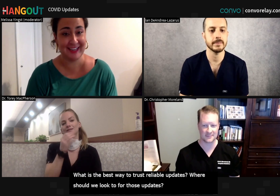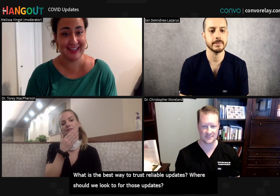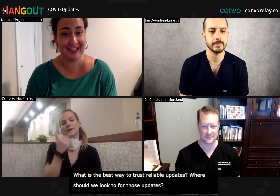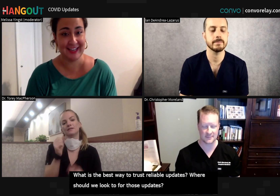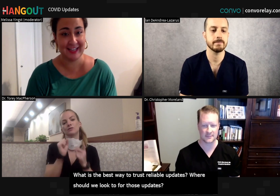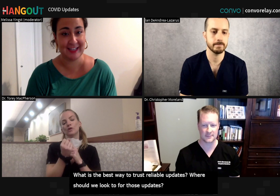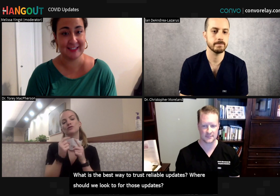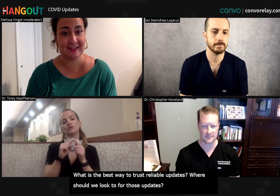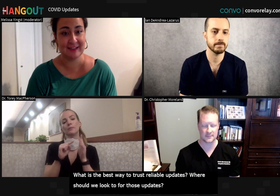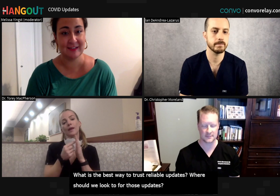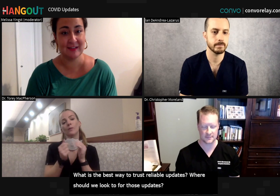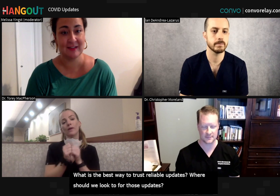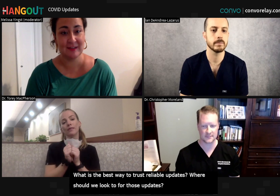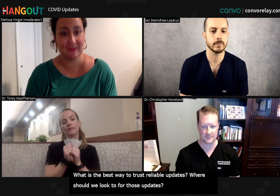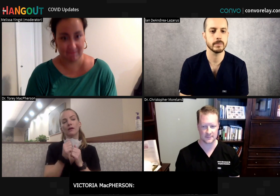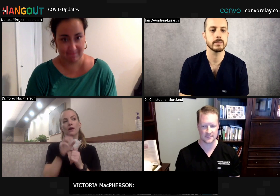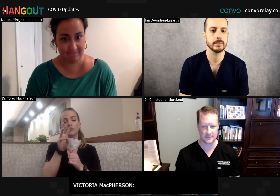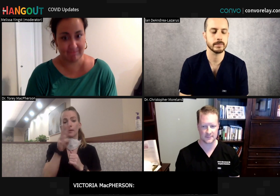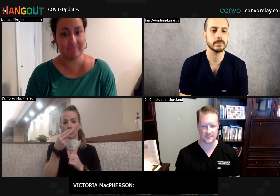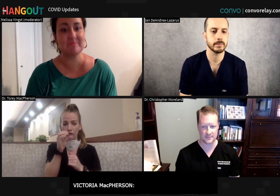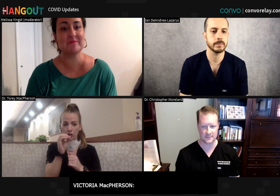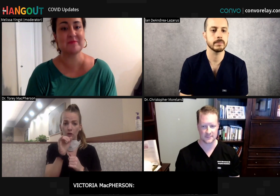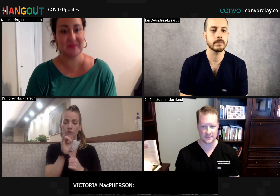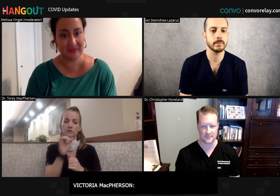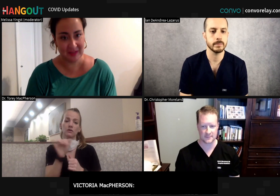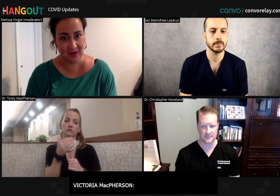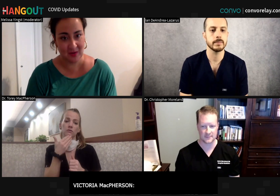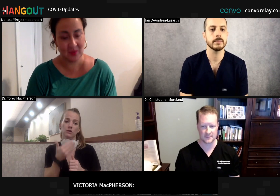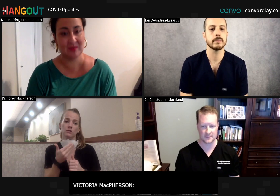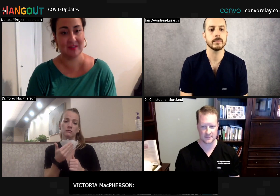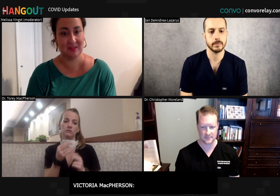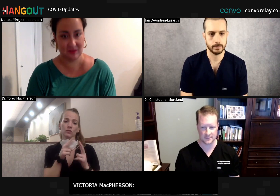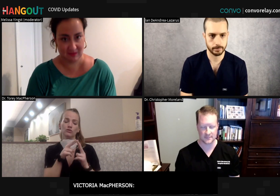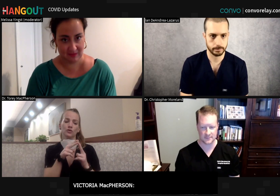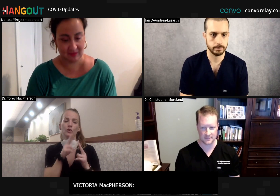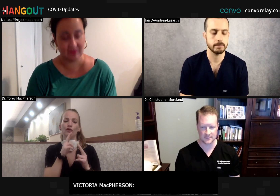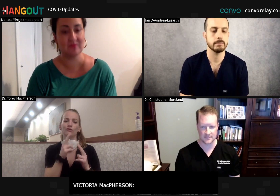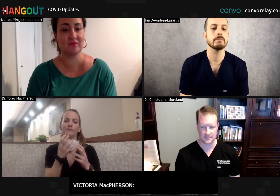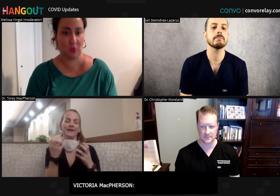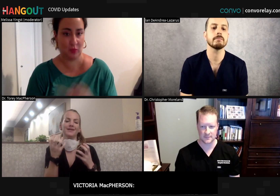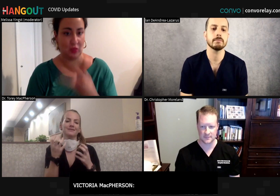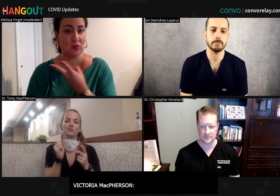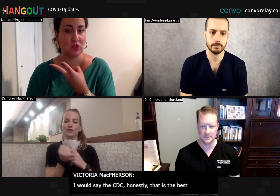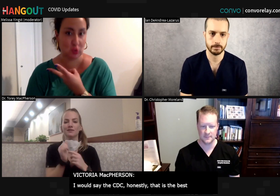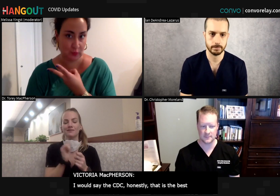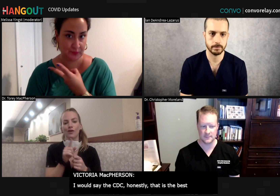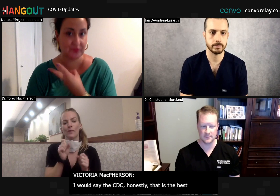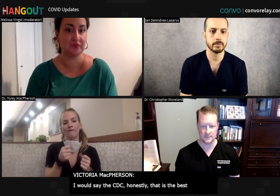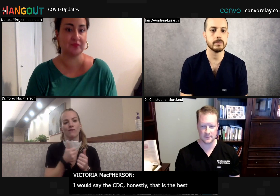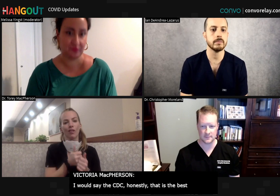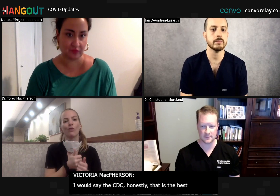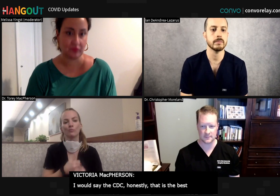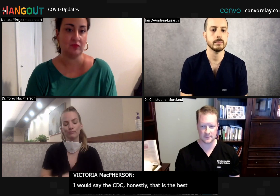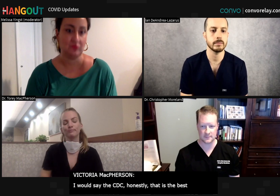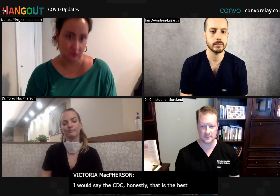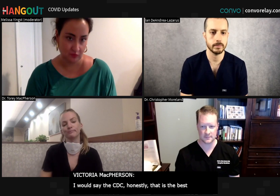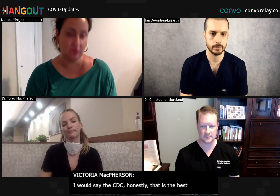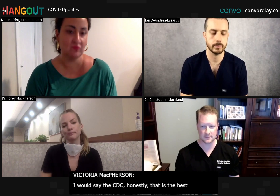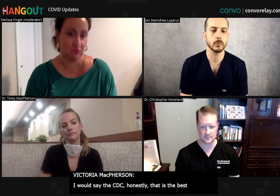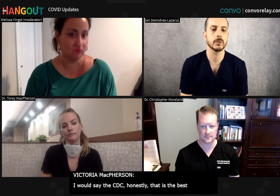I would say the CDC, honestly, is the best group to start with, and also WHO are